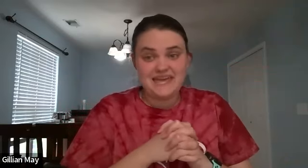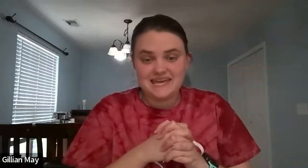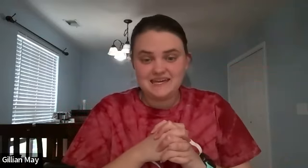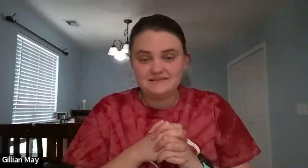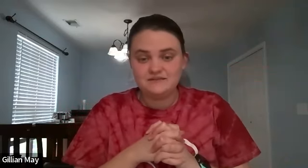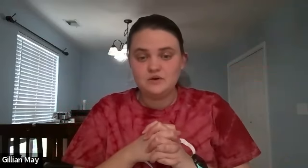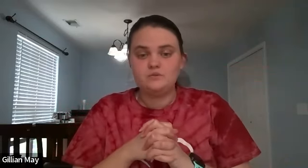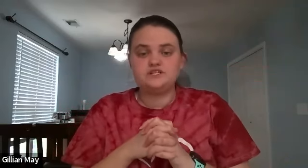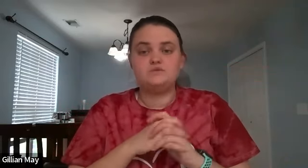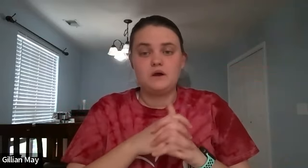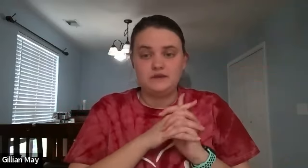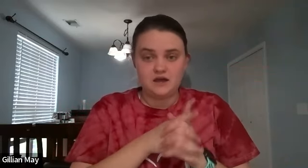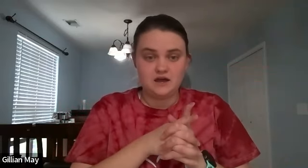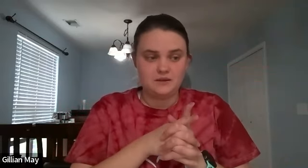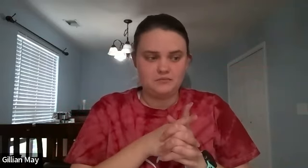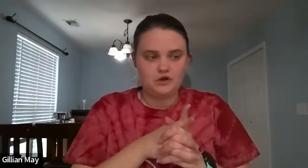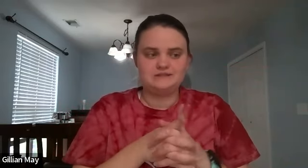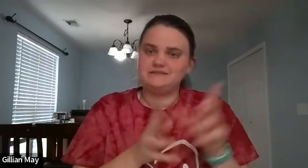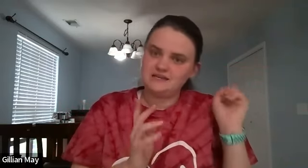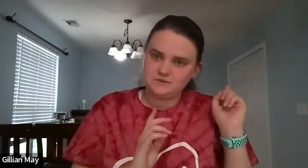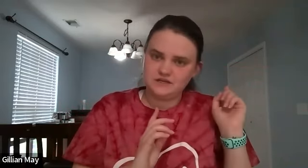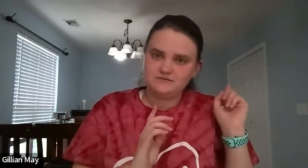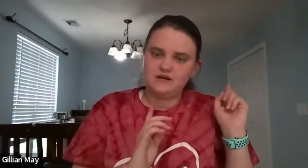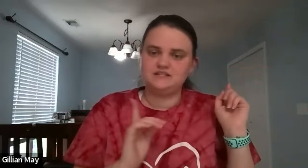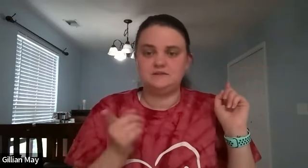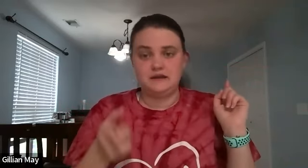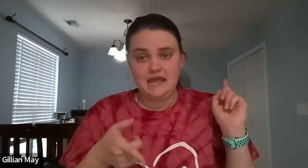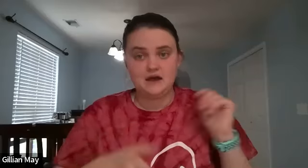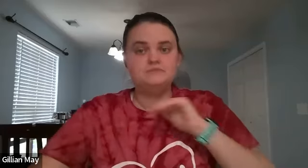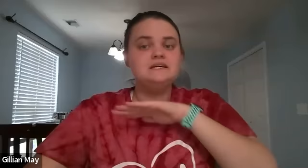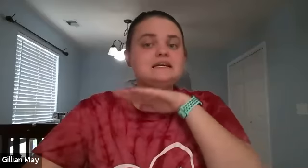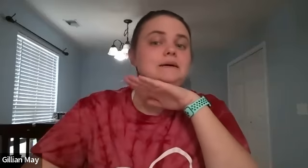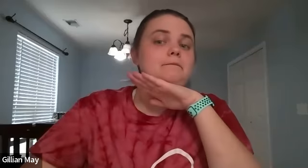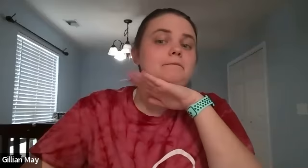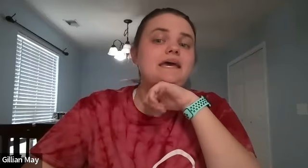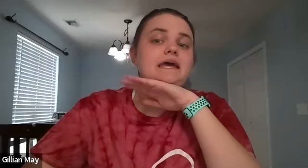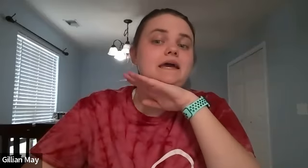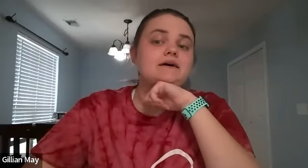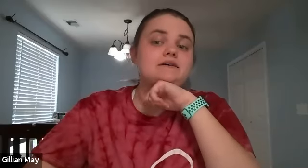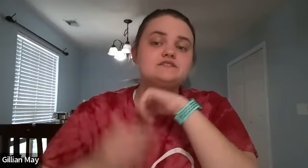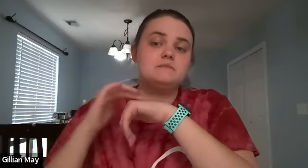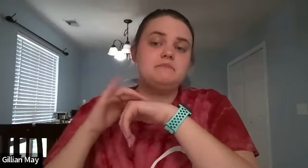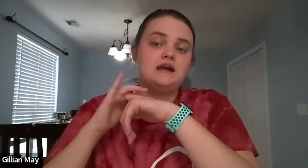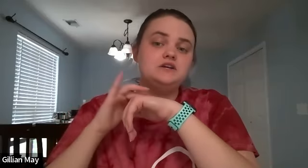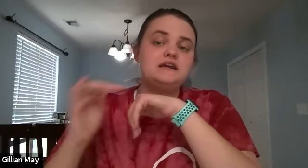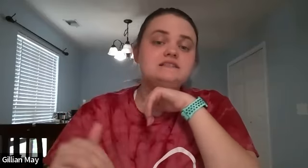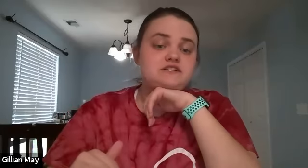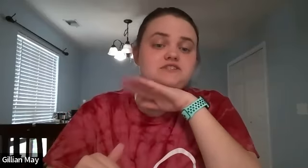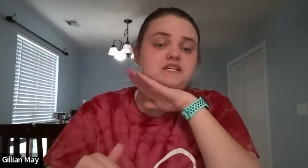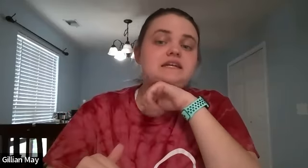pig, which is what we learned last week when I talked about ham. Pig. So the back of your hands under your chin.